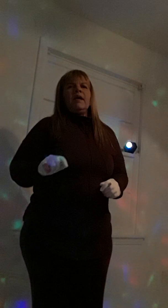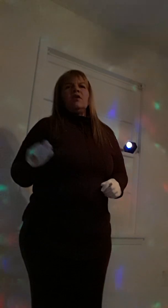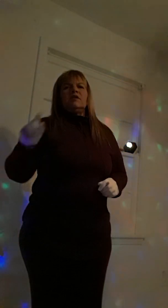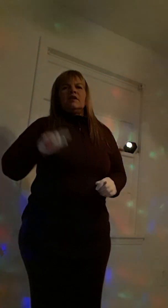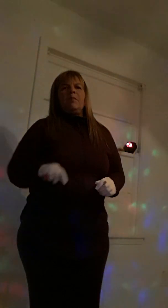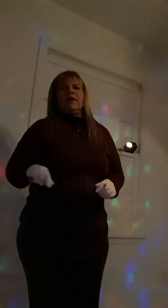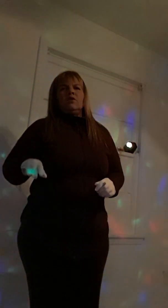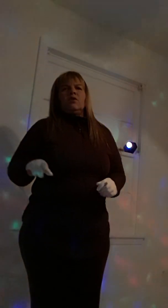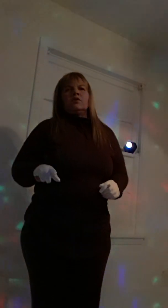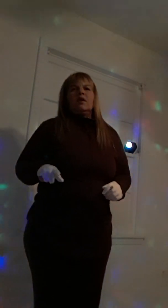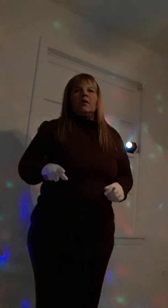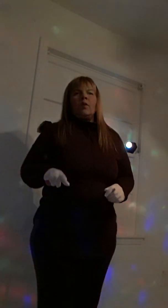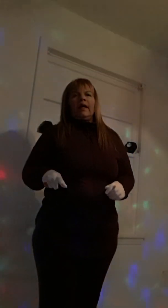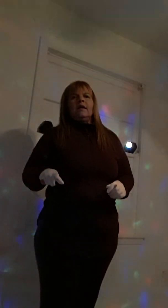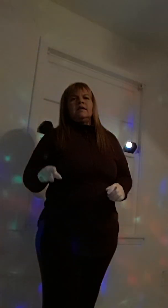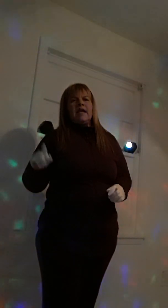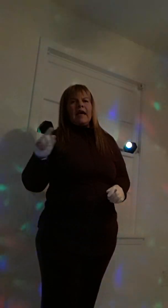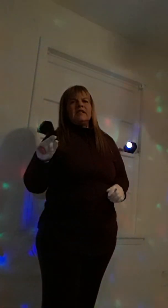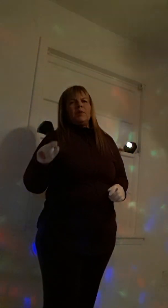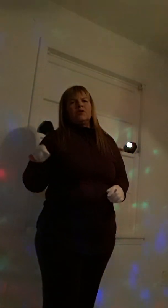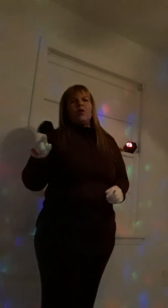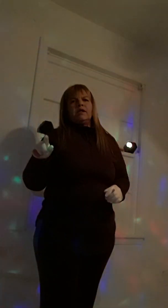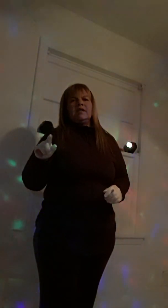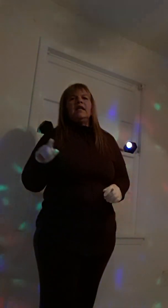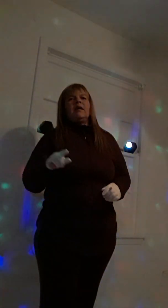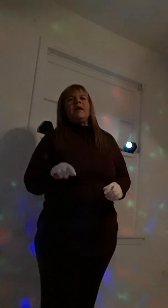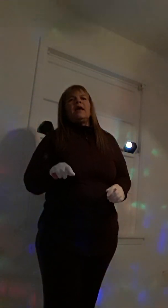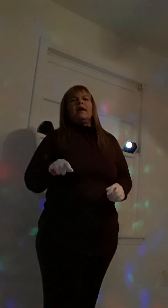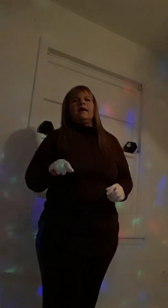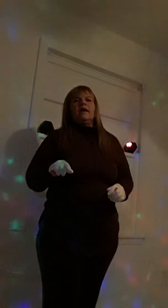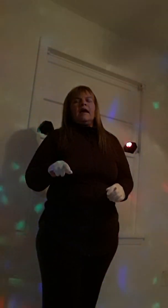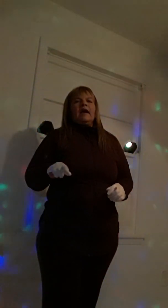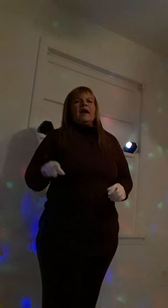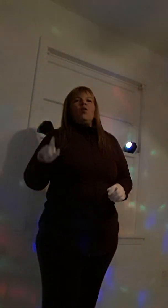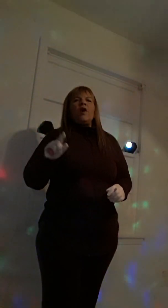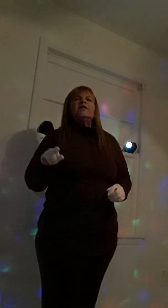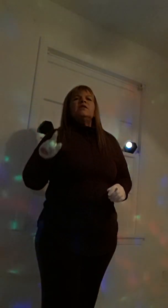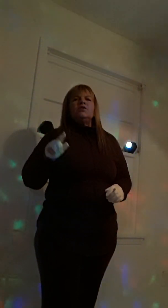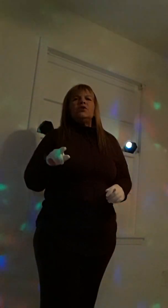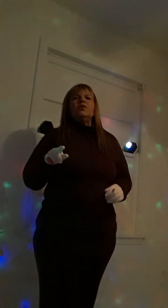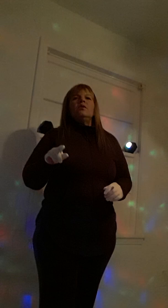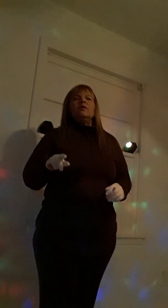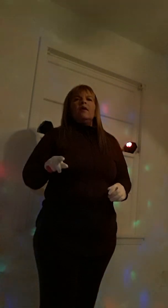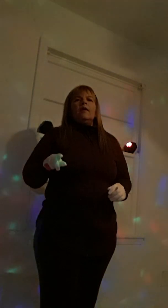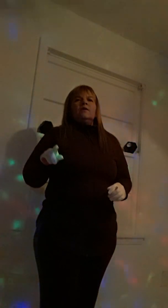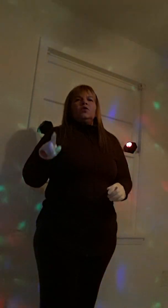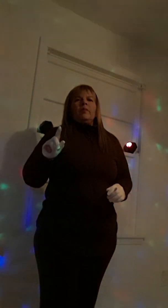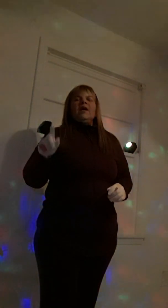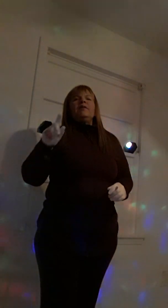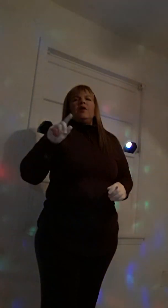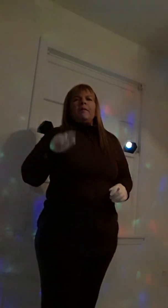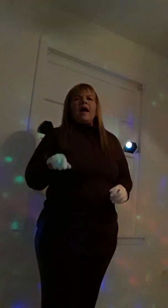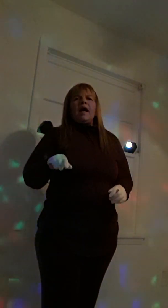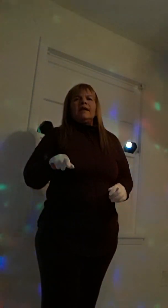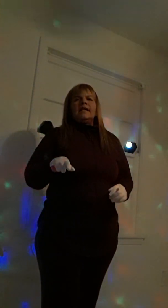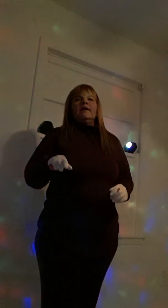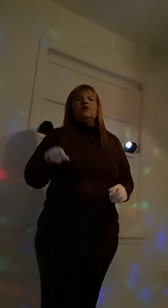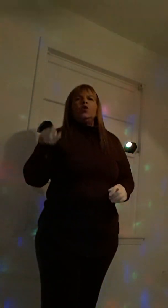los expertos, right? The experts were telling me and what to do to make up their mind, to